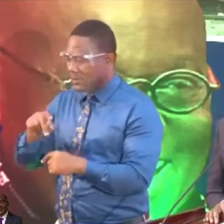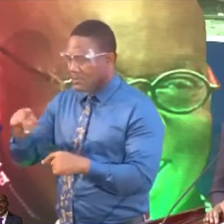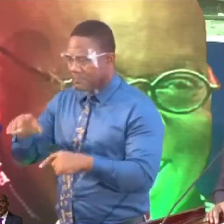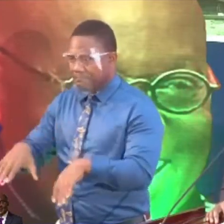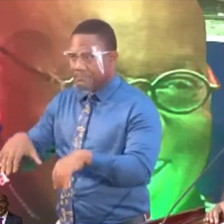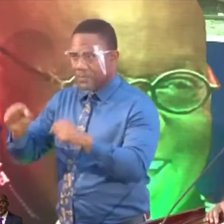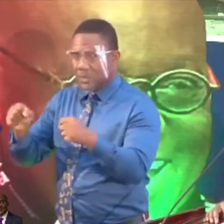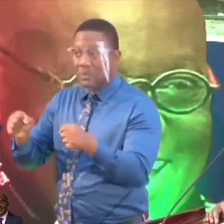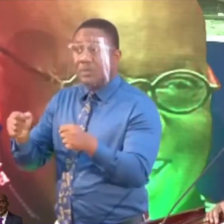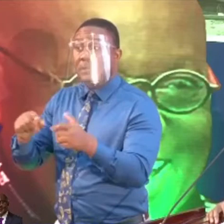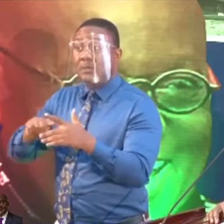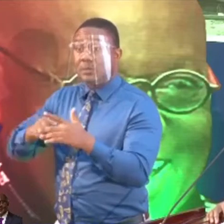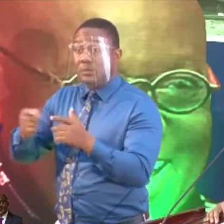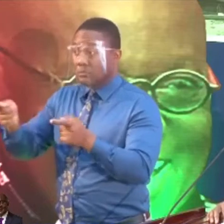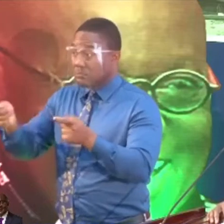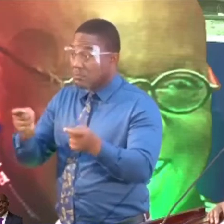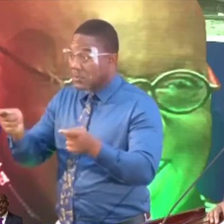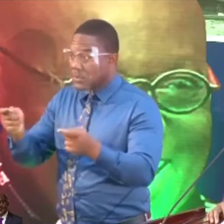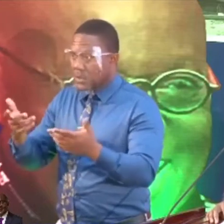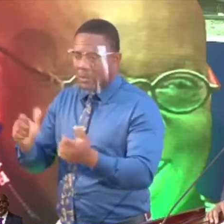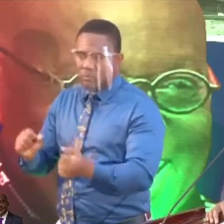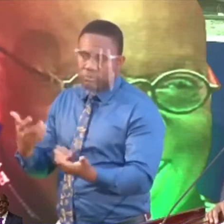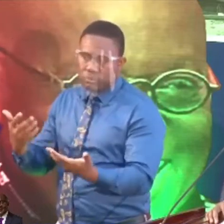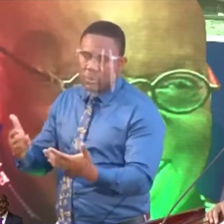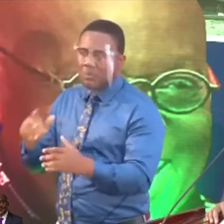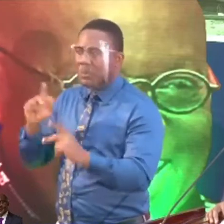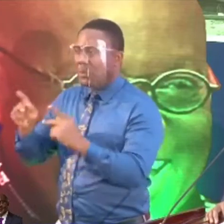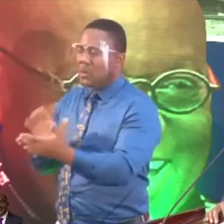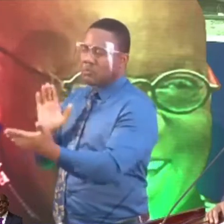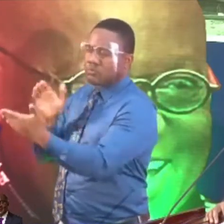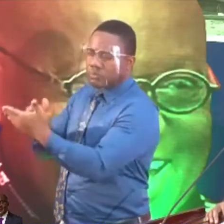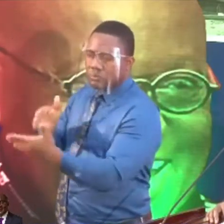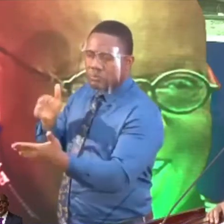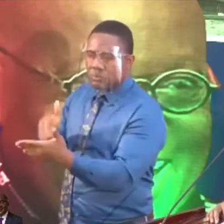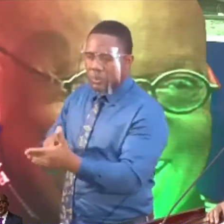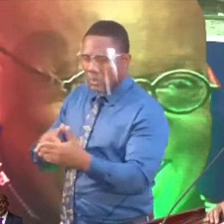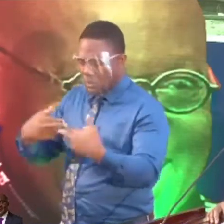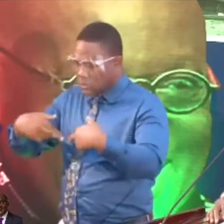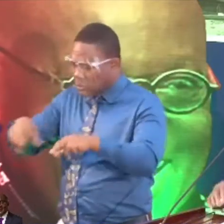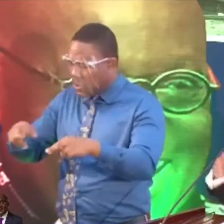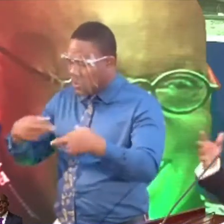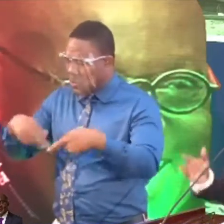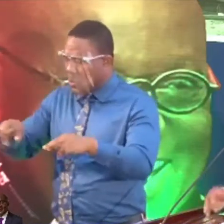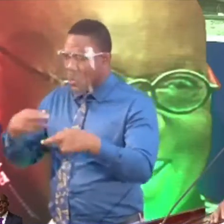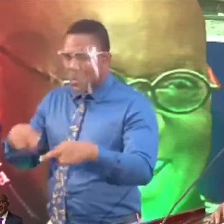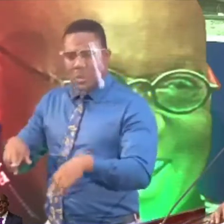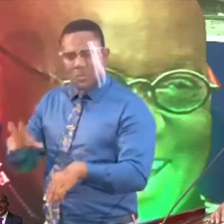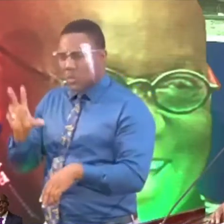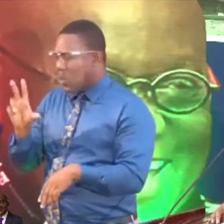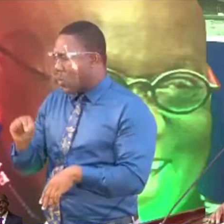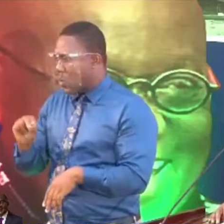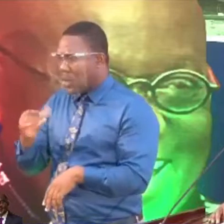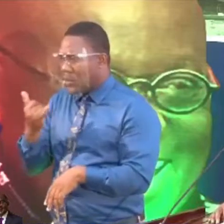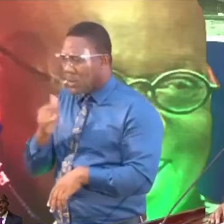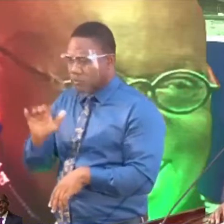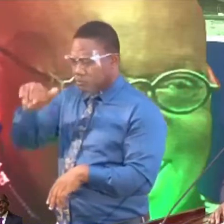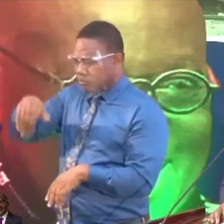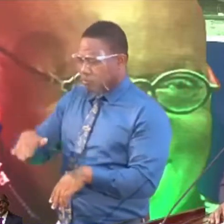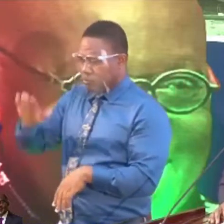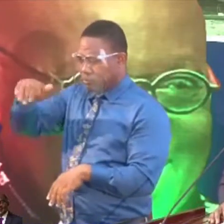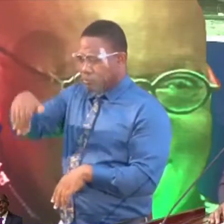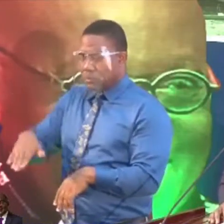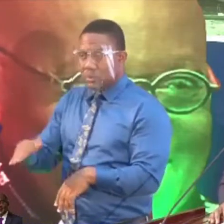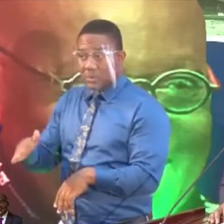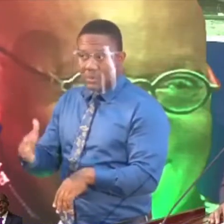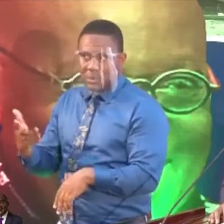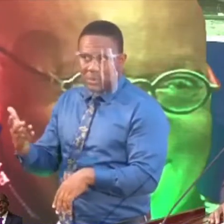protests across the country about the poor state of the road network. I'm sure all of you are aware of all those